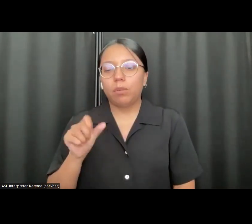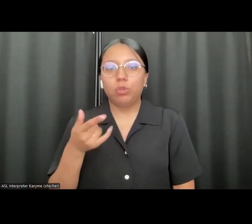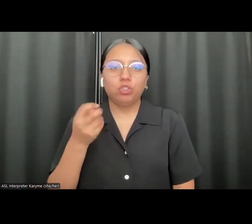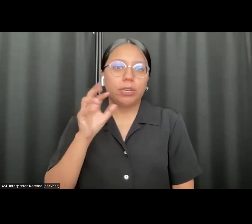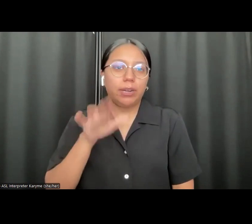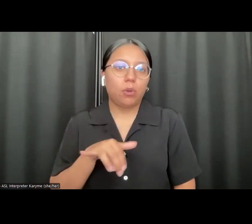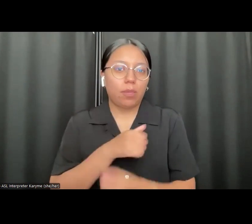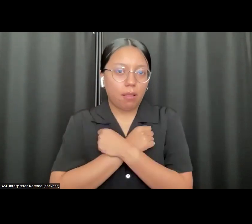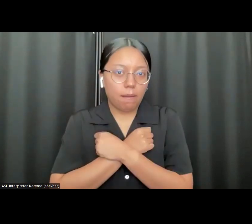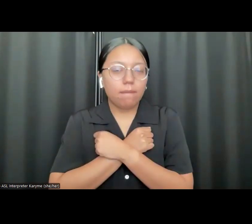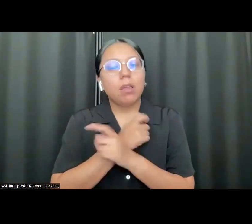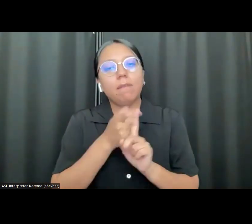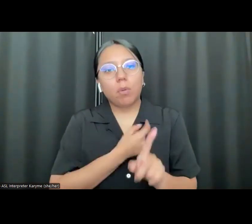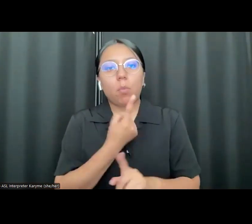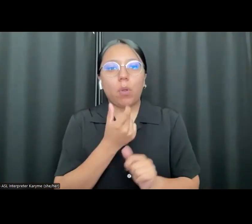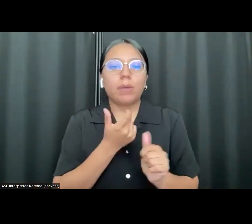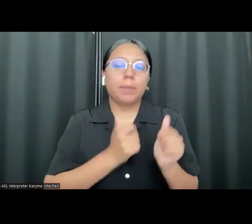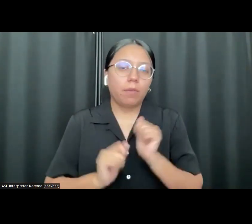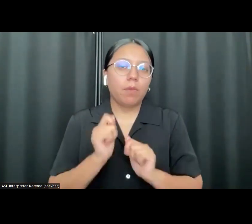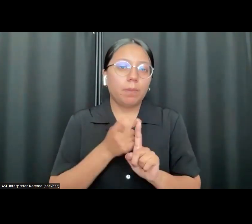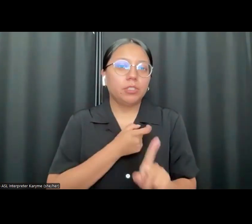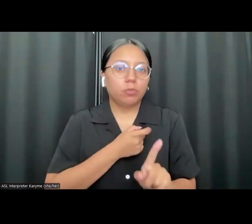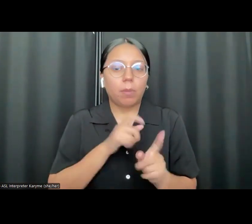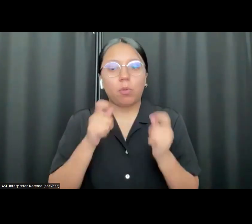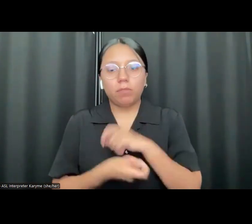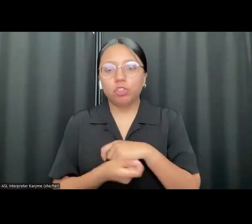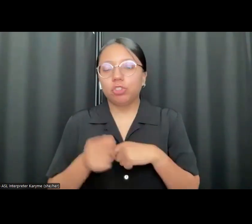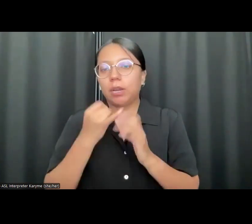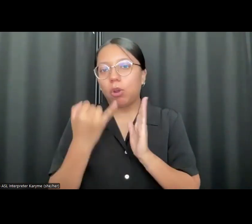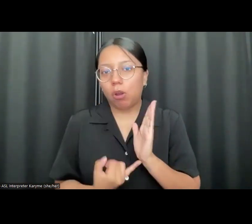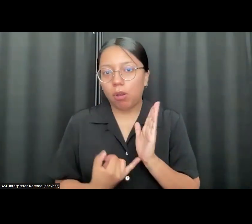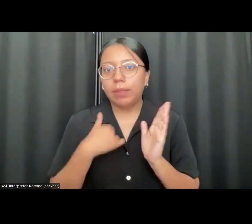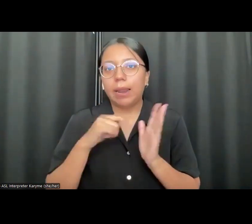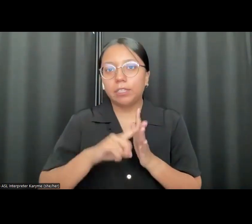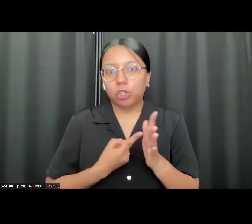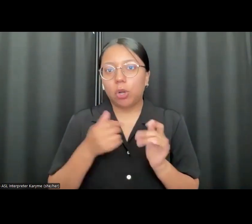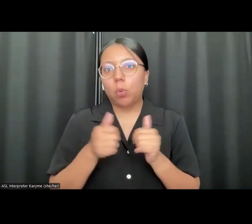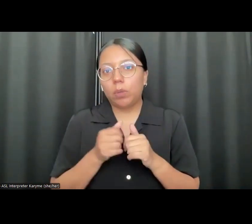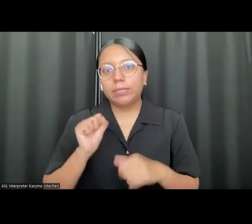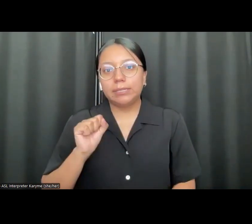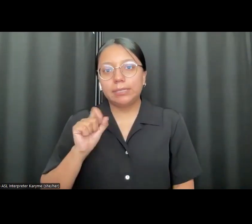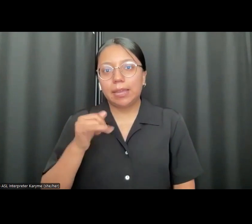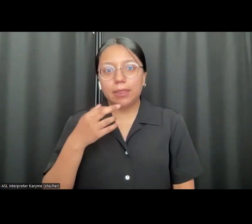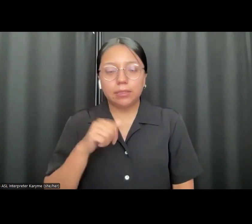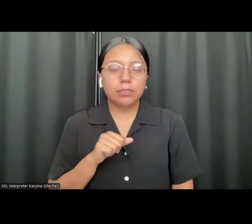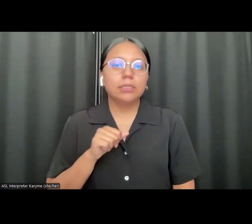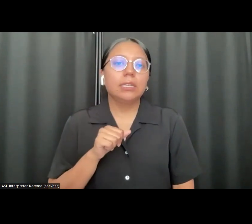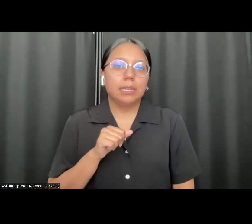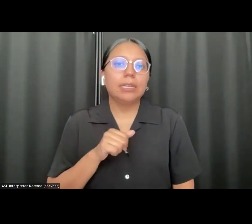Art that Cyrus, Marcus Ware, and myself started in Toronto from 2014 to 2015.